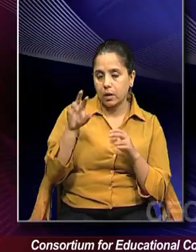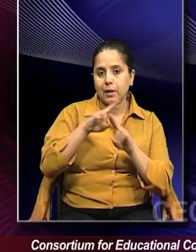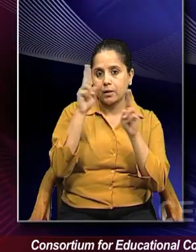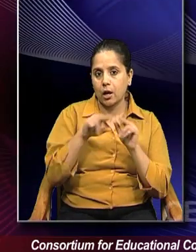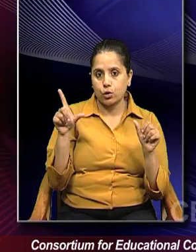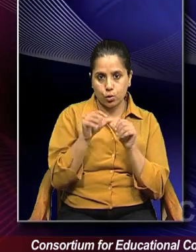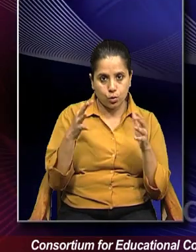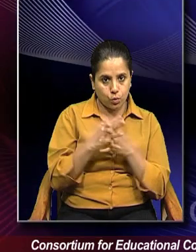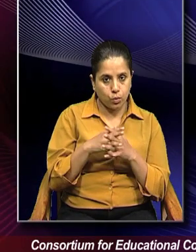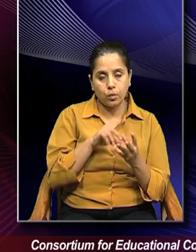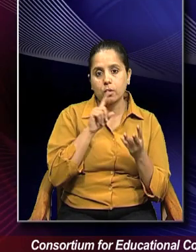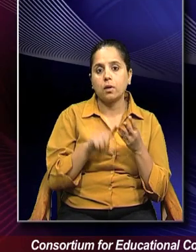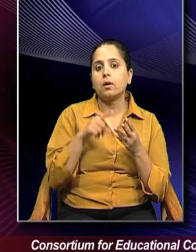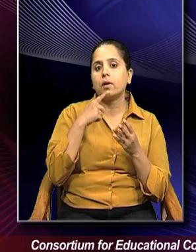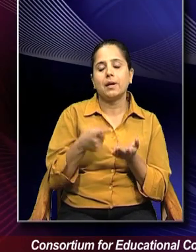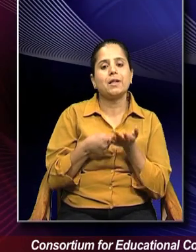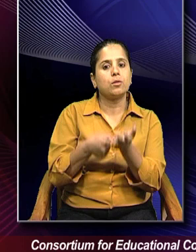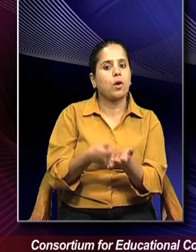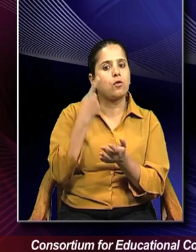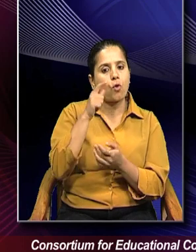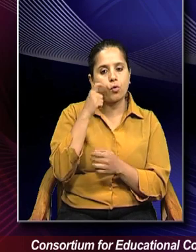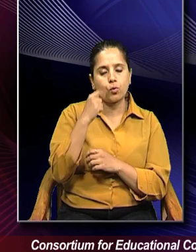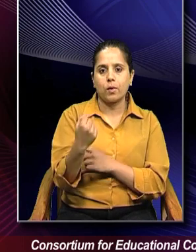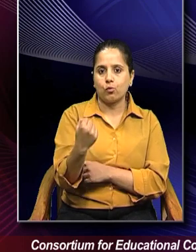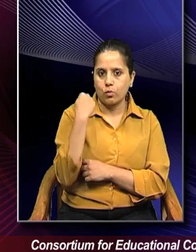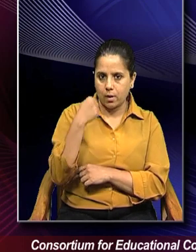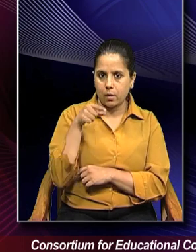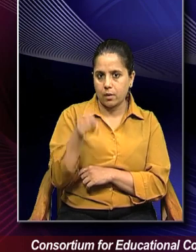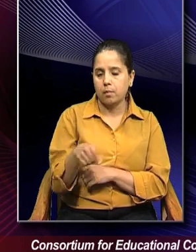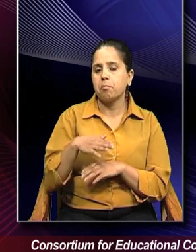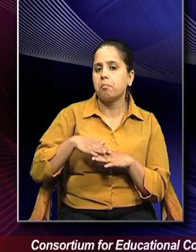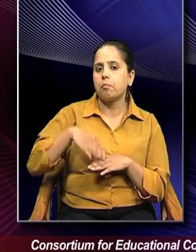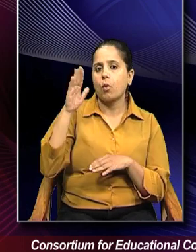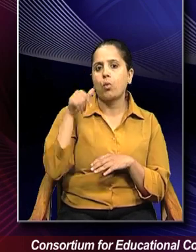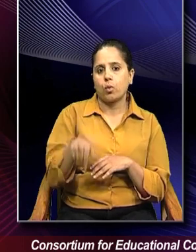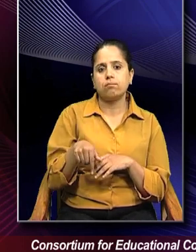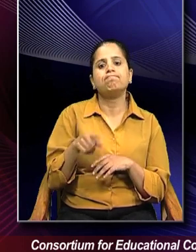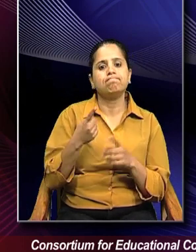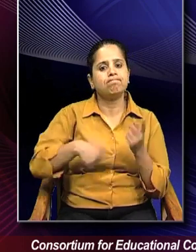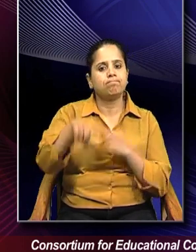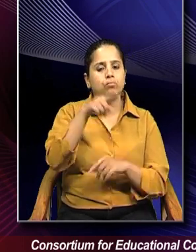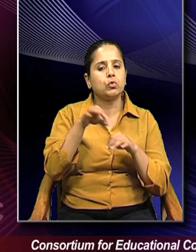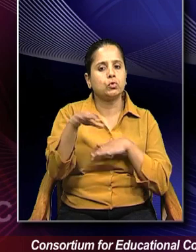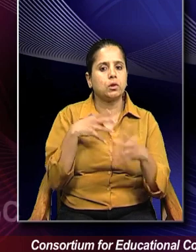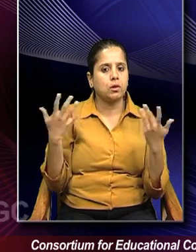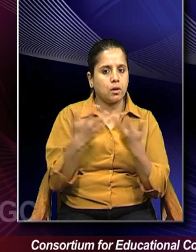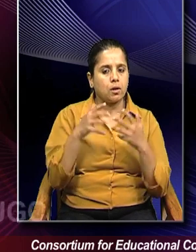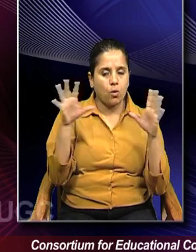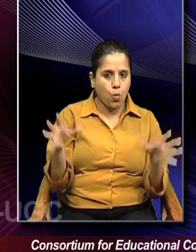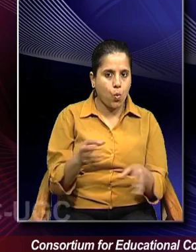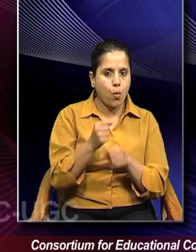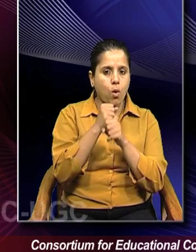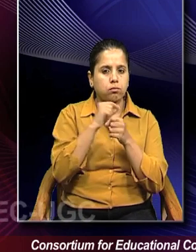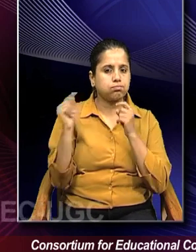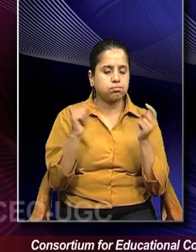law, and the third is respect for human rights, which is much more cosmopolitan. Summarizing the whole